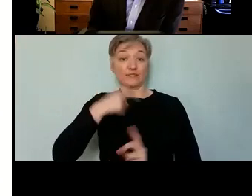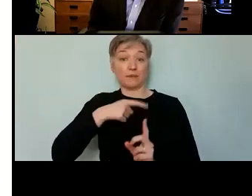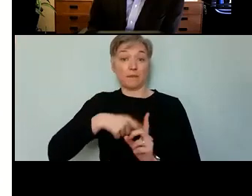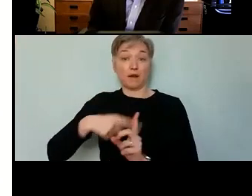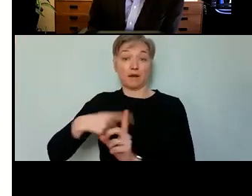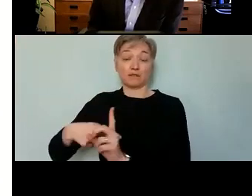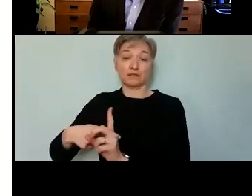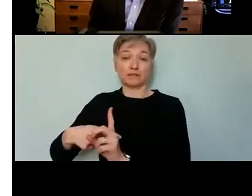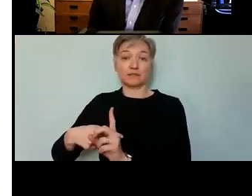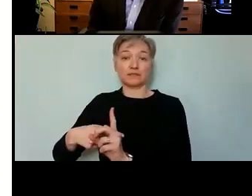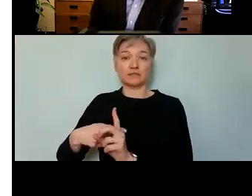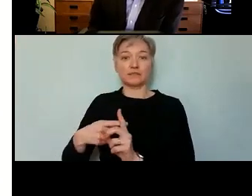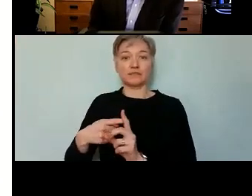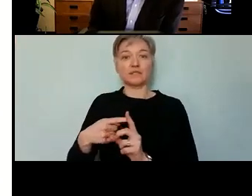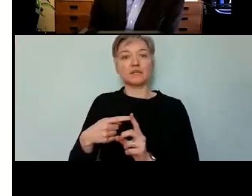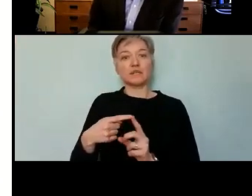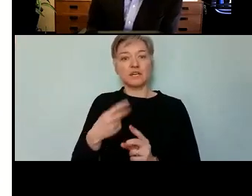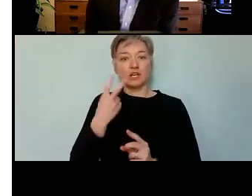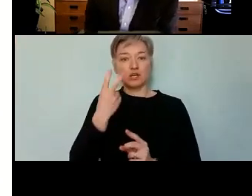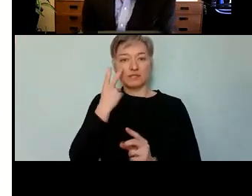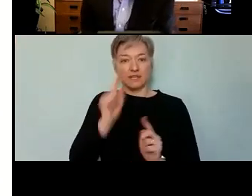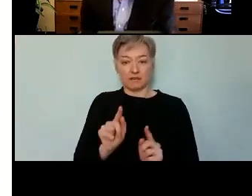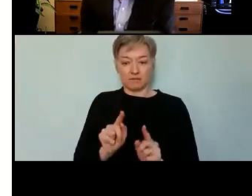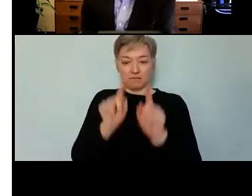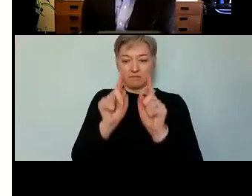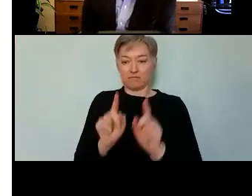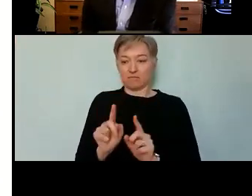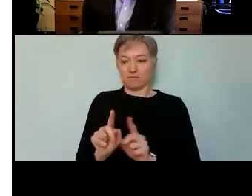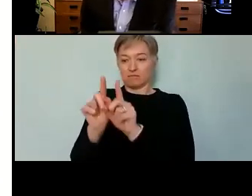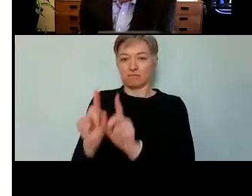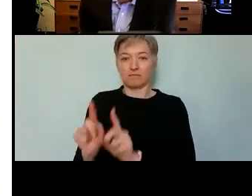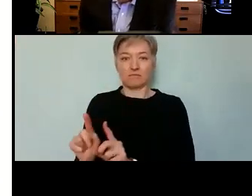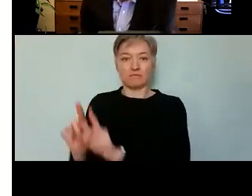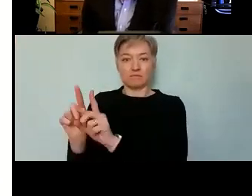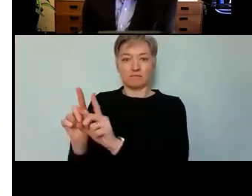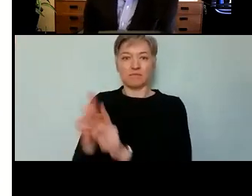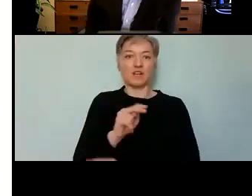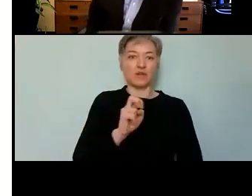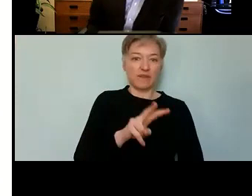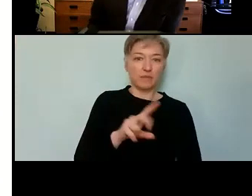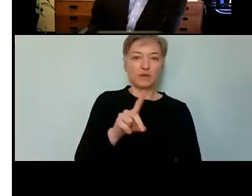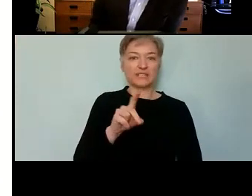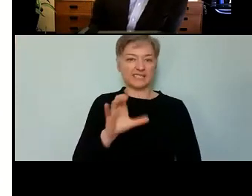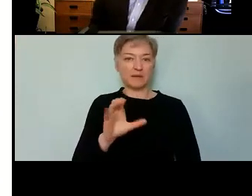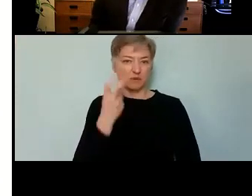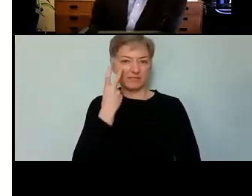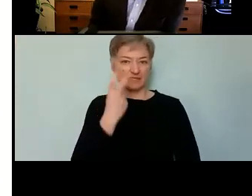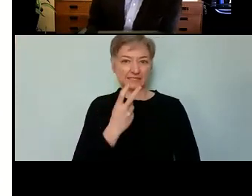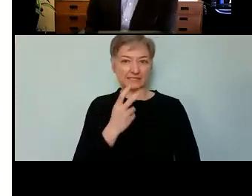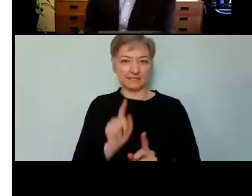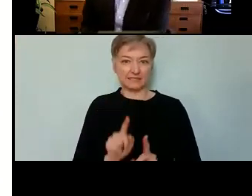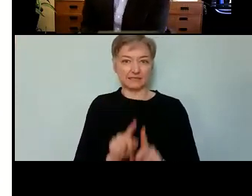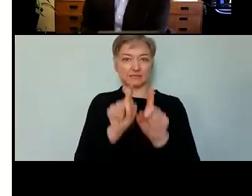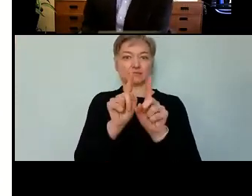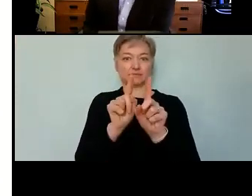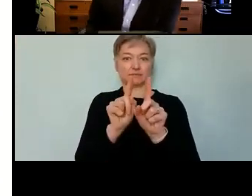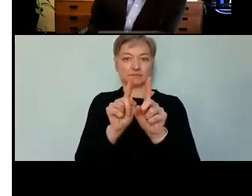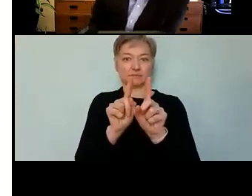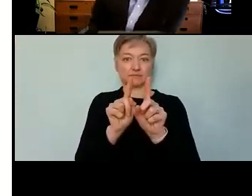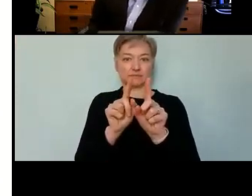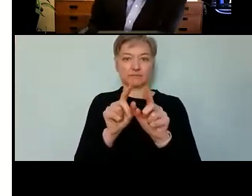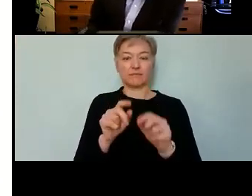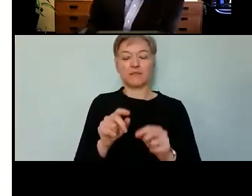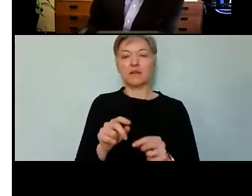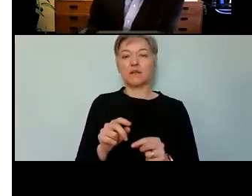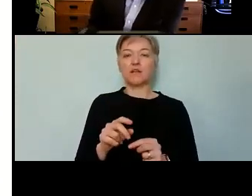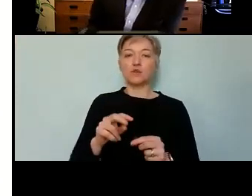of bimodal picture. And you can kind of see it there in November and December, but there were large spikes, relatively